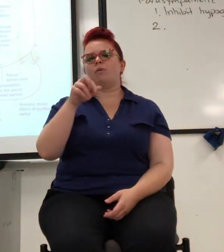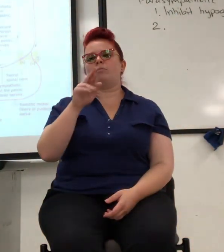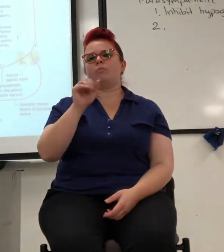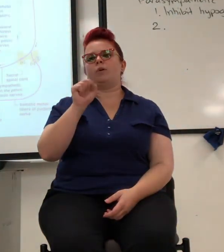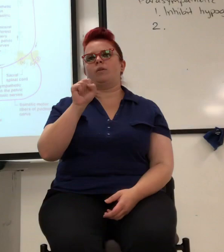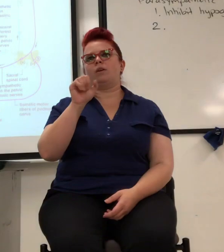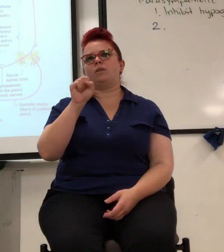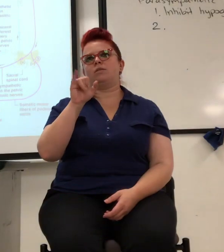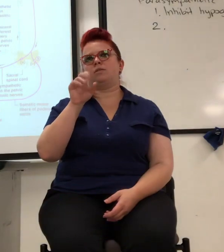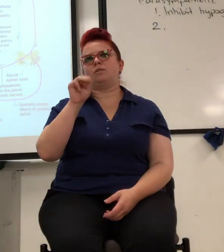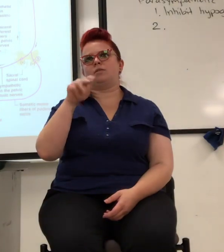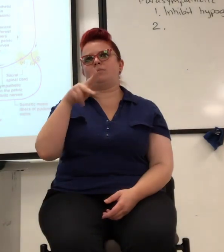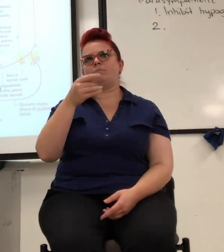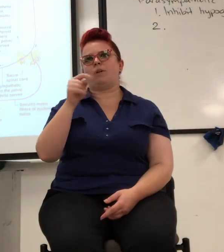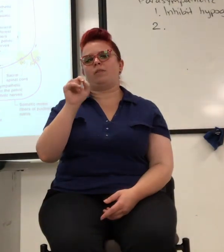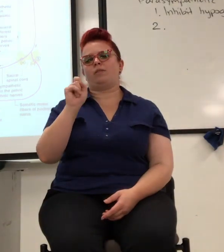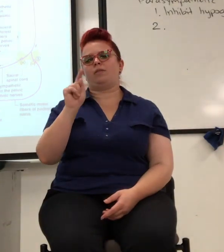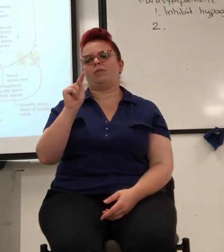Inhibit